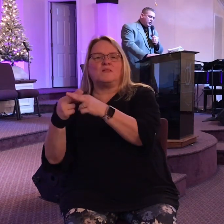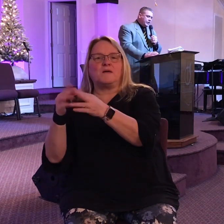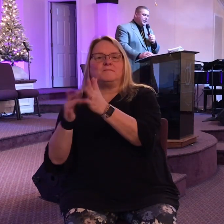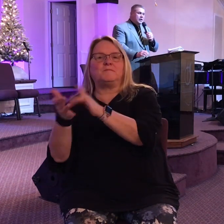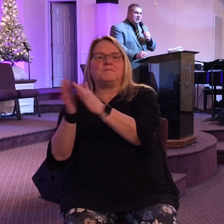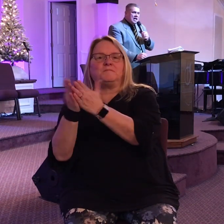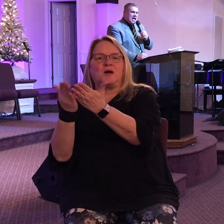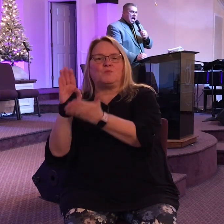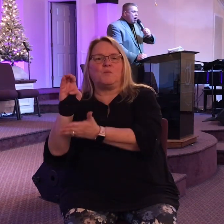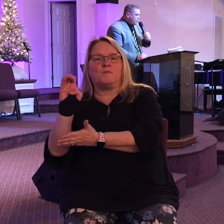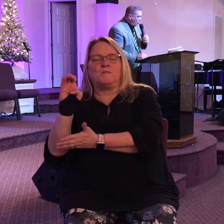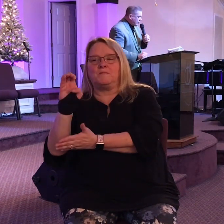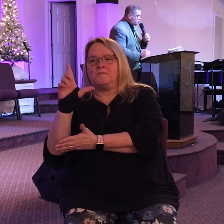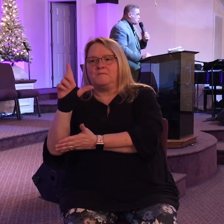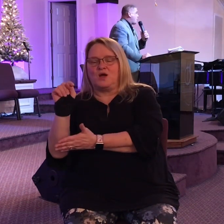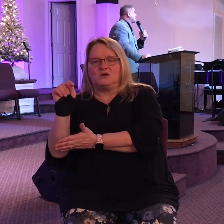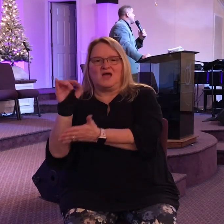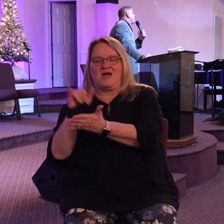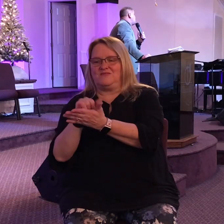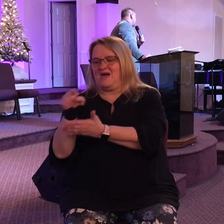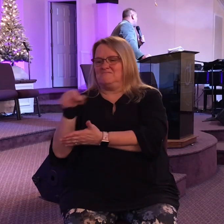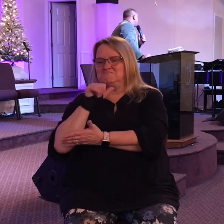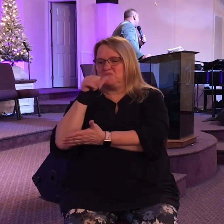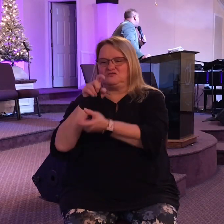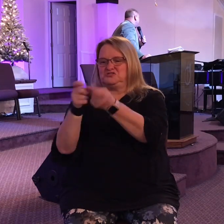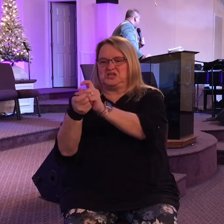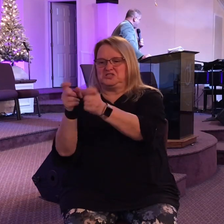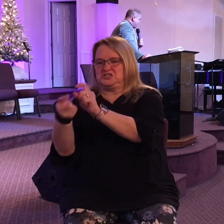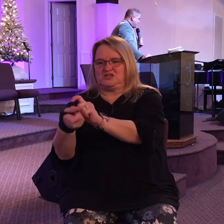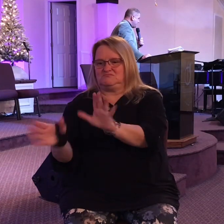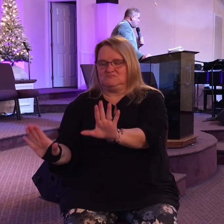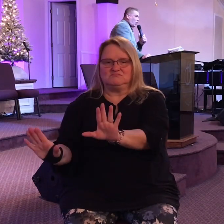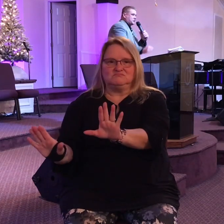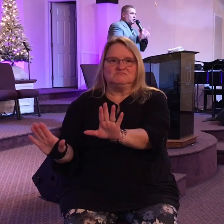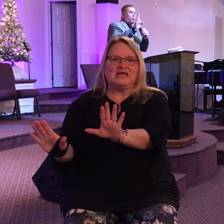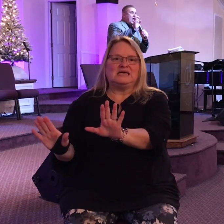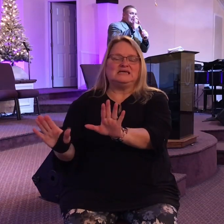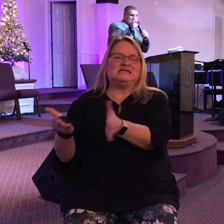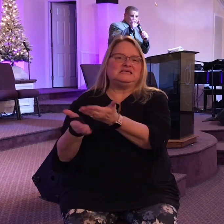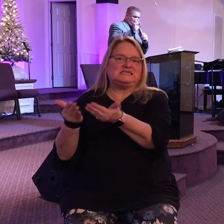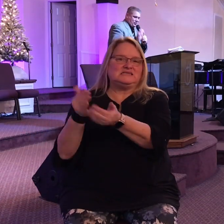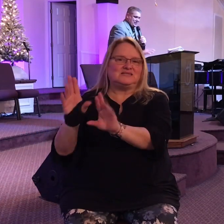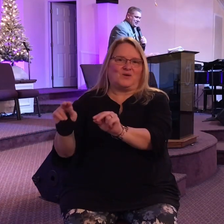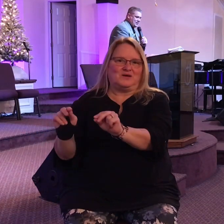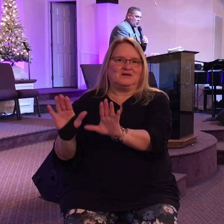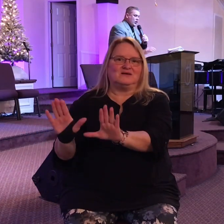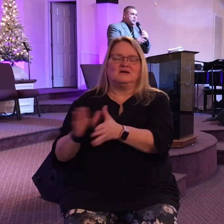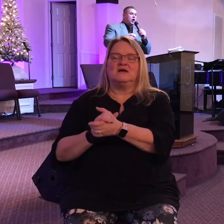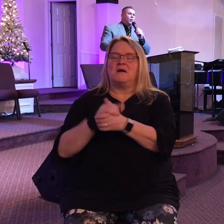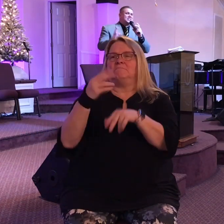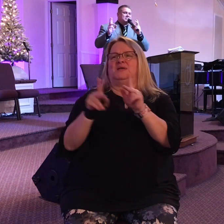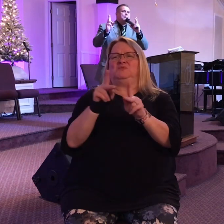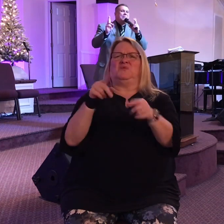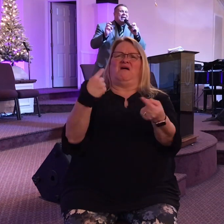were arguing over which translation of the Bible was the right one,